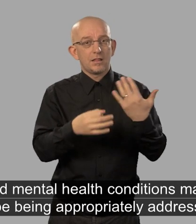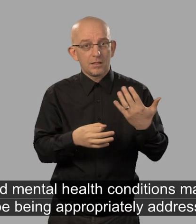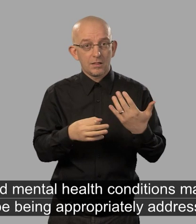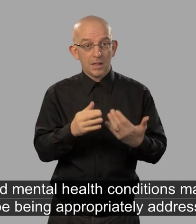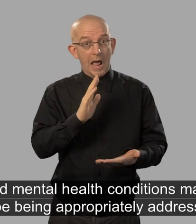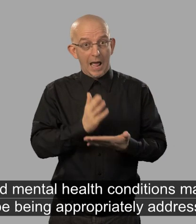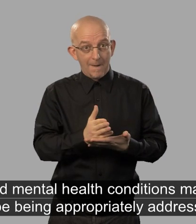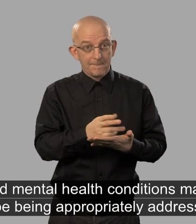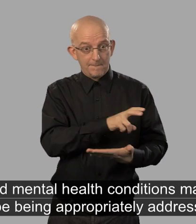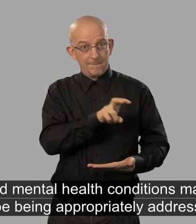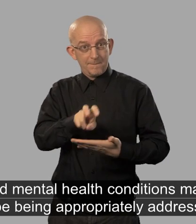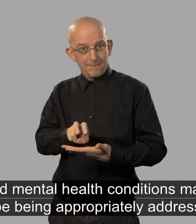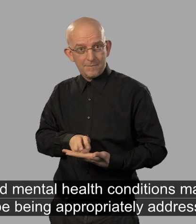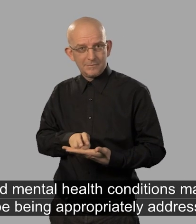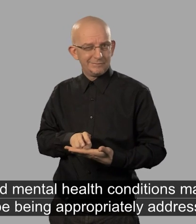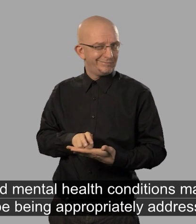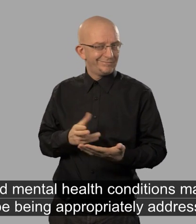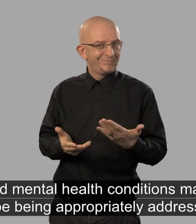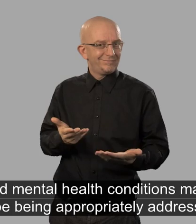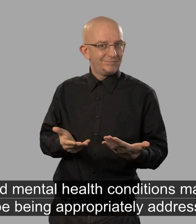being appropriately addressed.